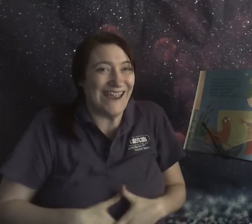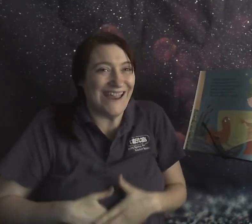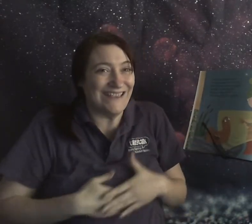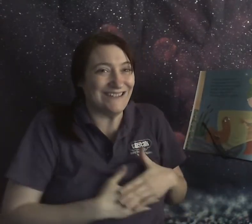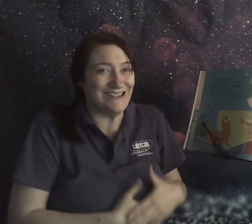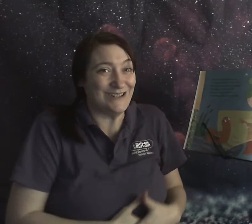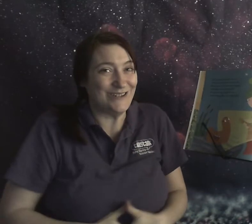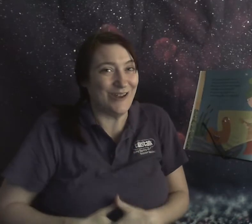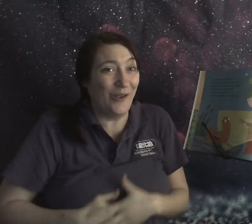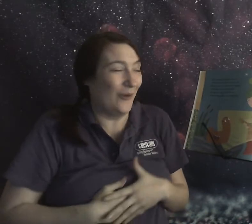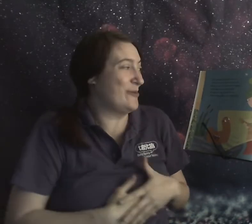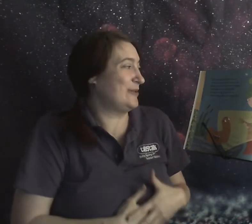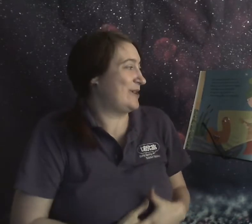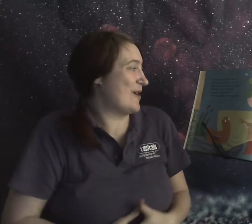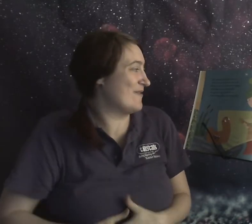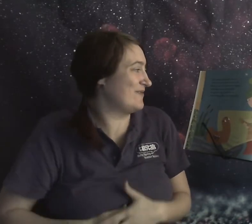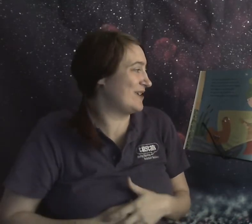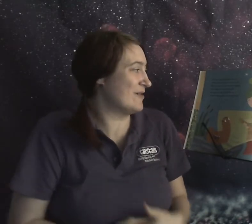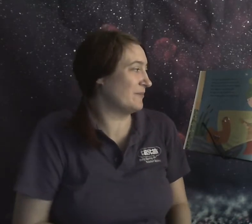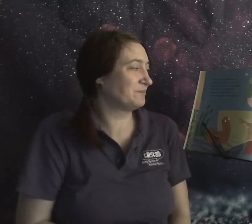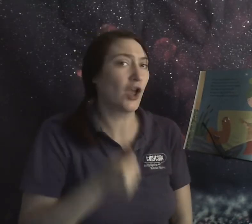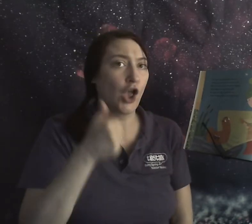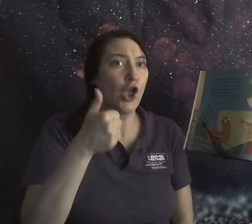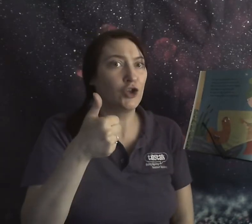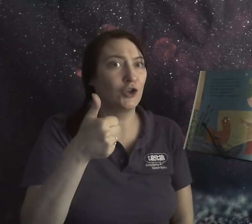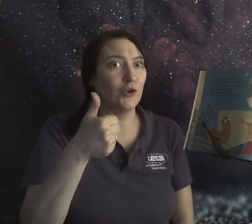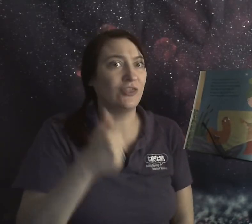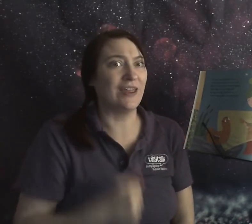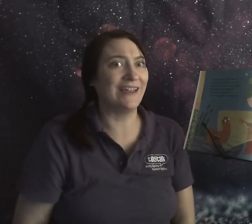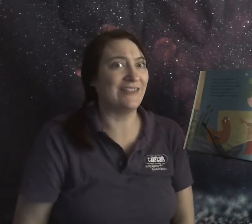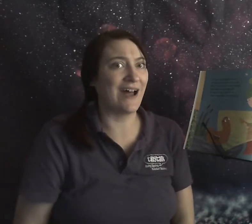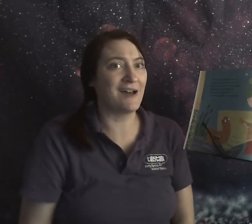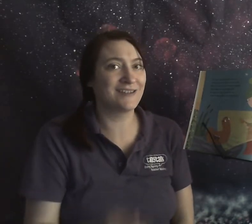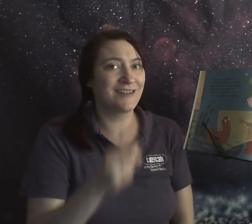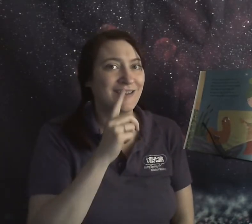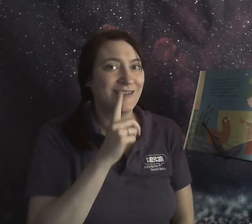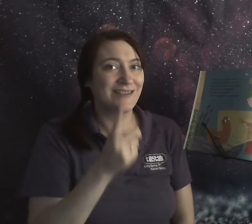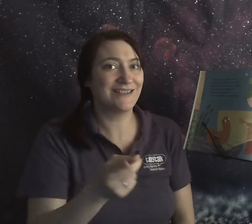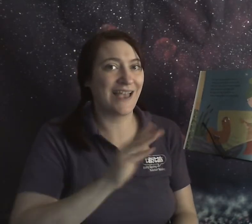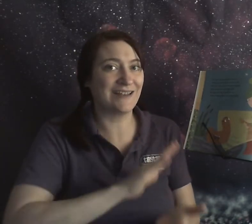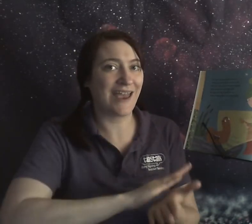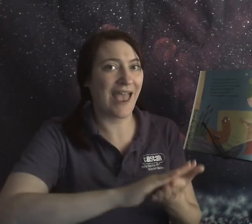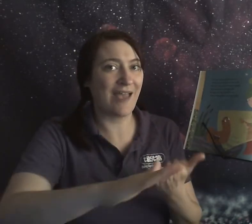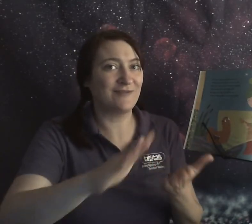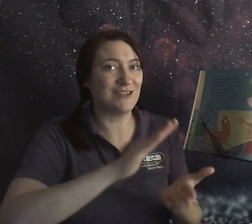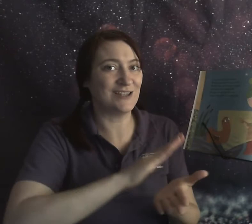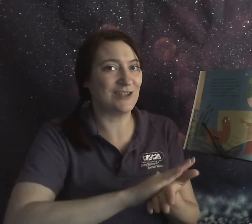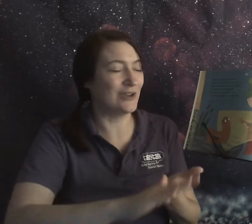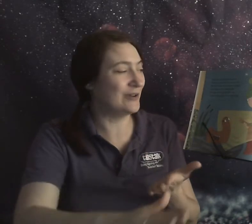tasty too. Yum, yum. Good thinking that, said Hefty Hugh.